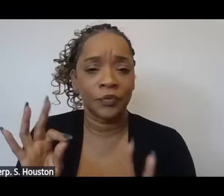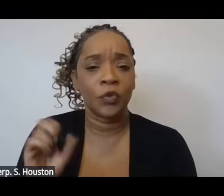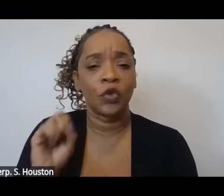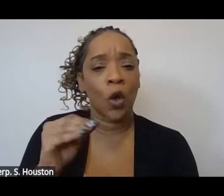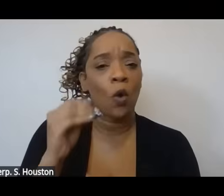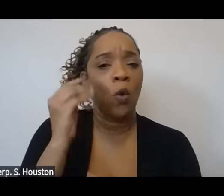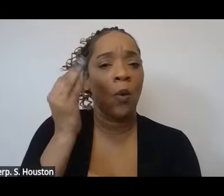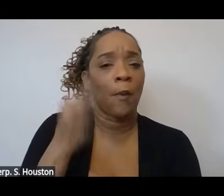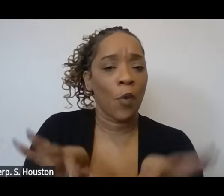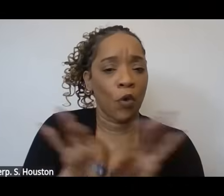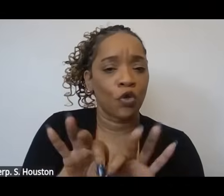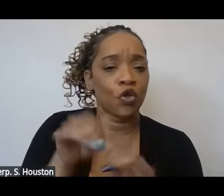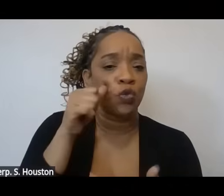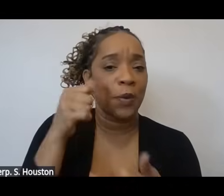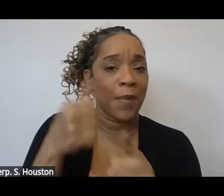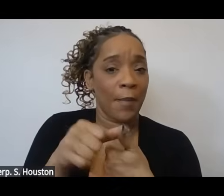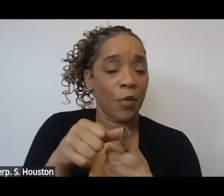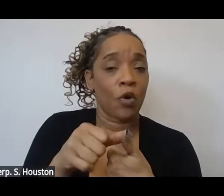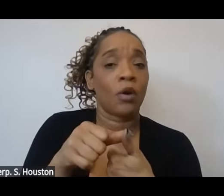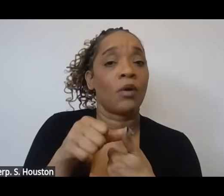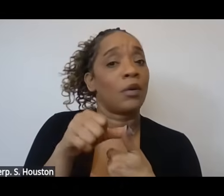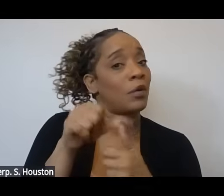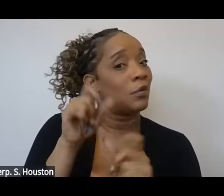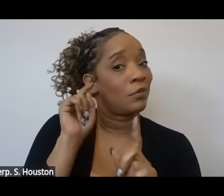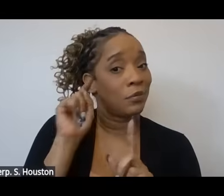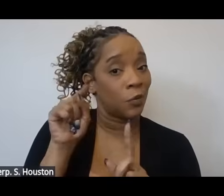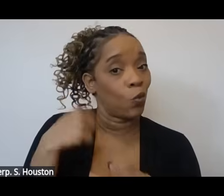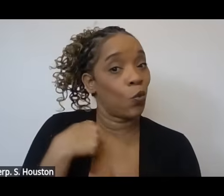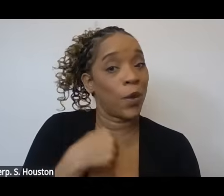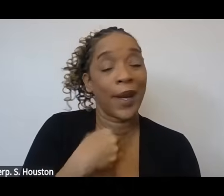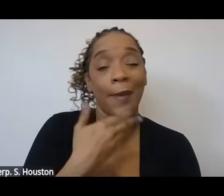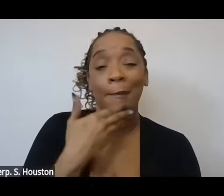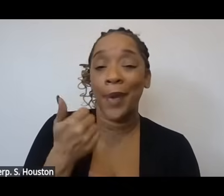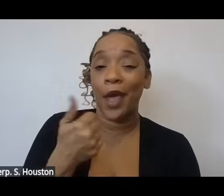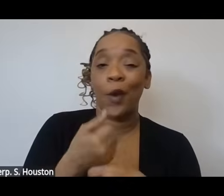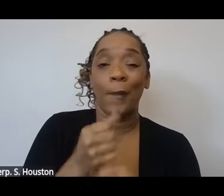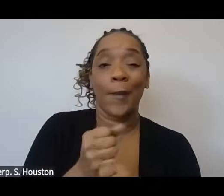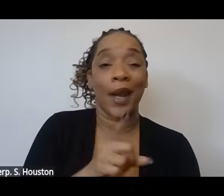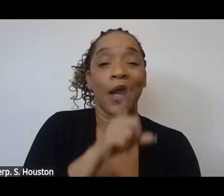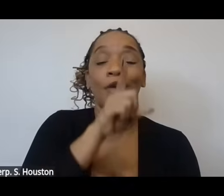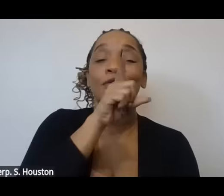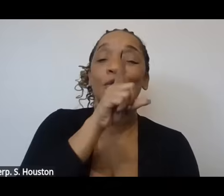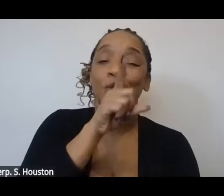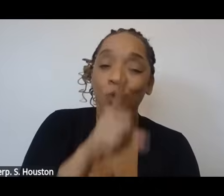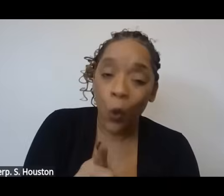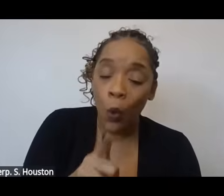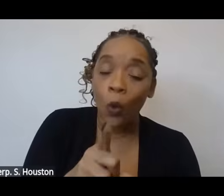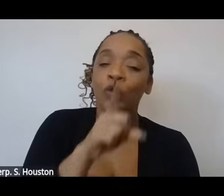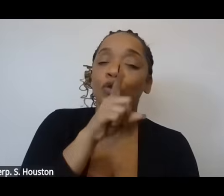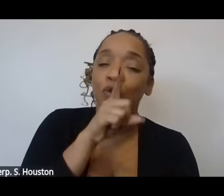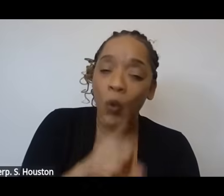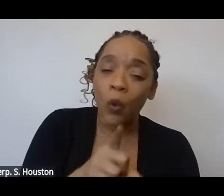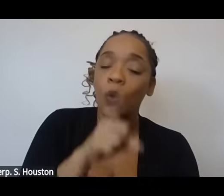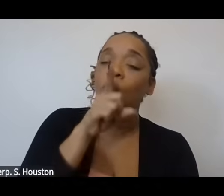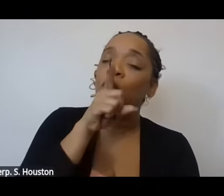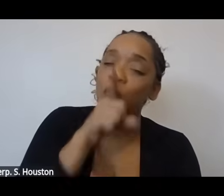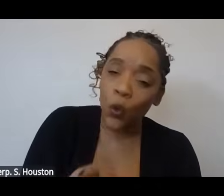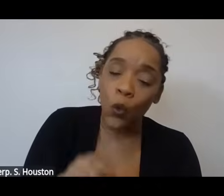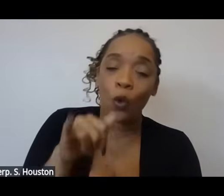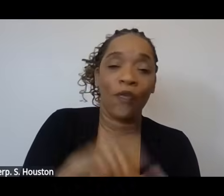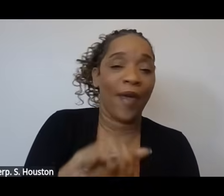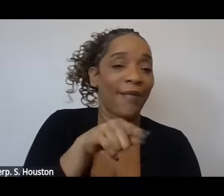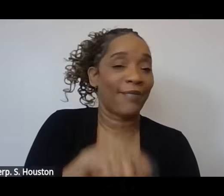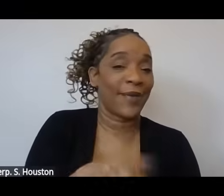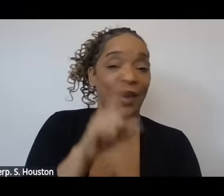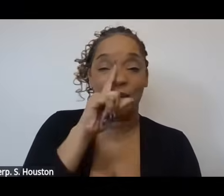form are valid, we better be darn sure that the circulator signature is in fact invalid. I don't necessarily